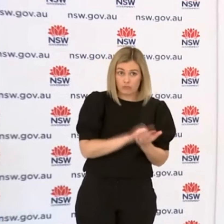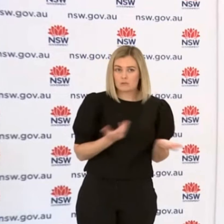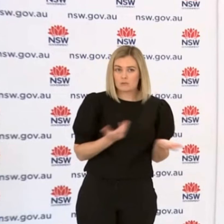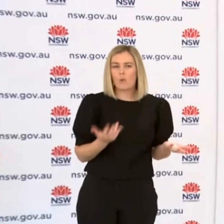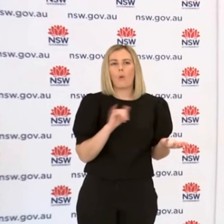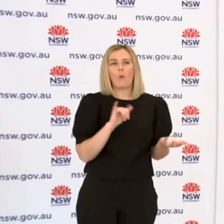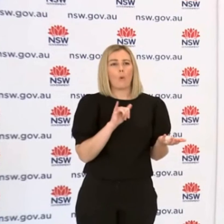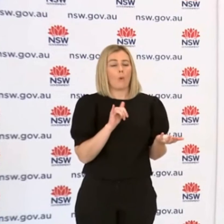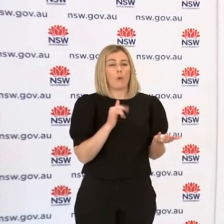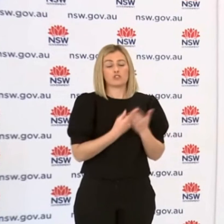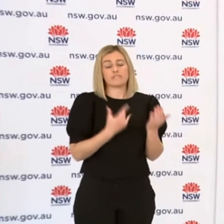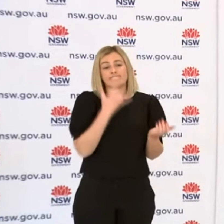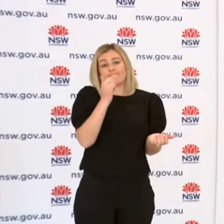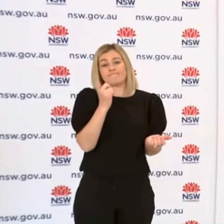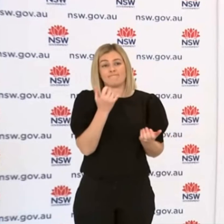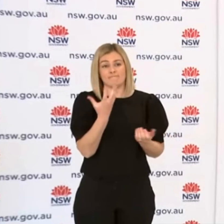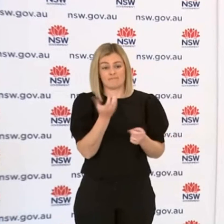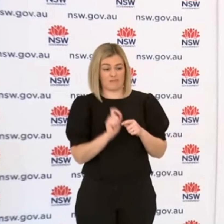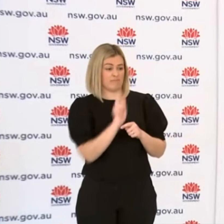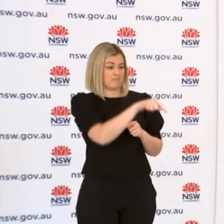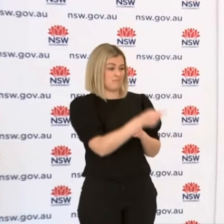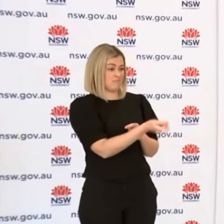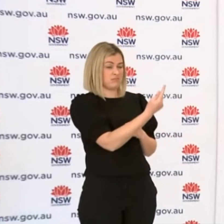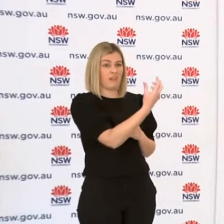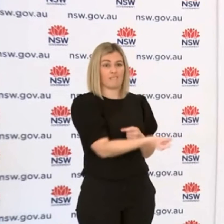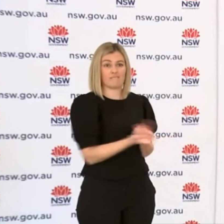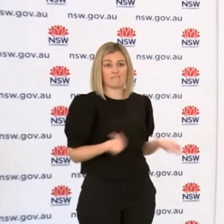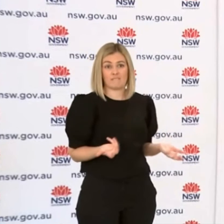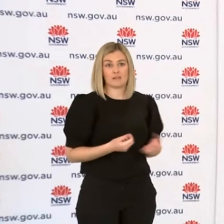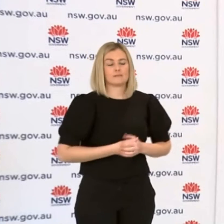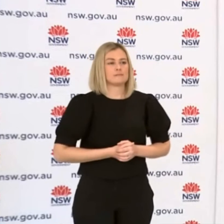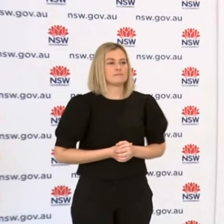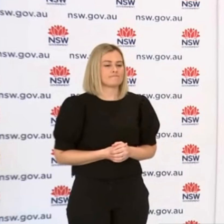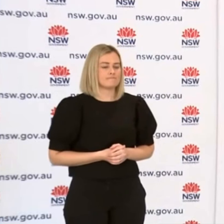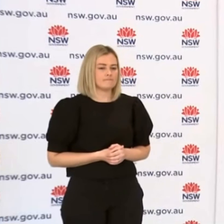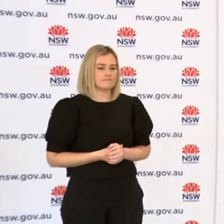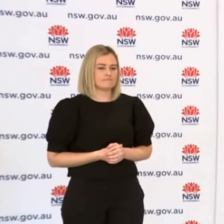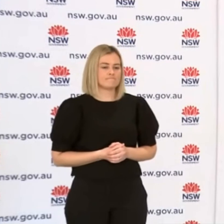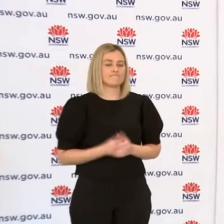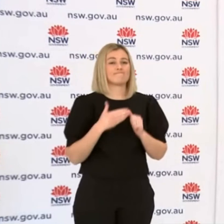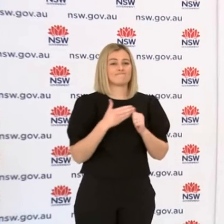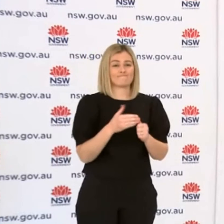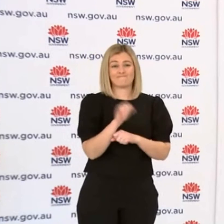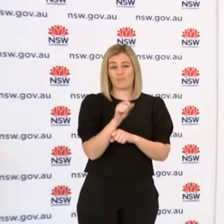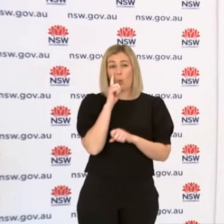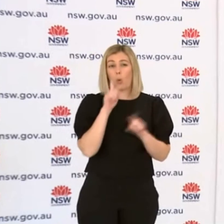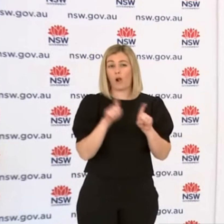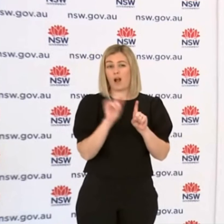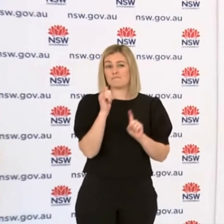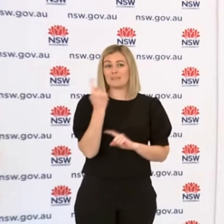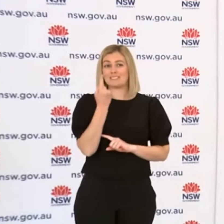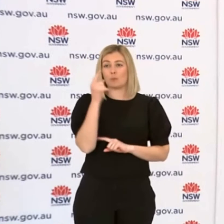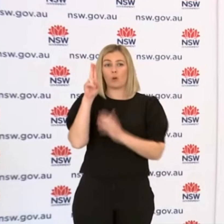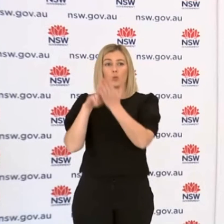it just an unfortunate event? Yes, to your first question is the apparent situation, and